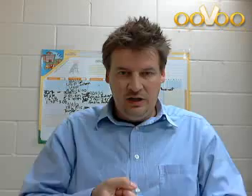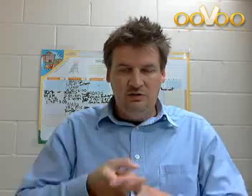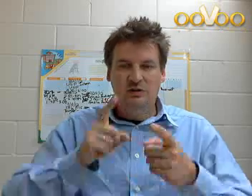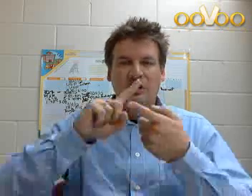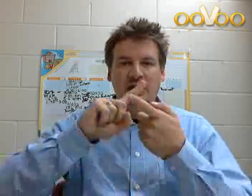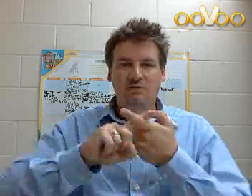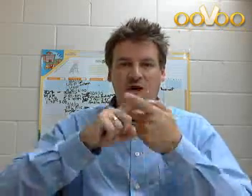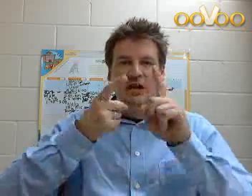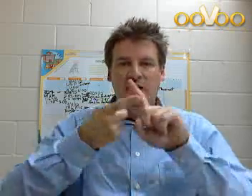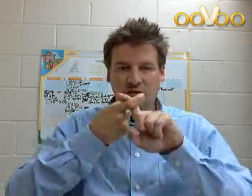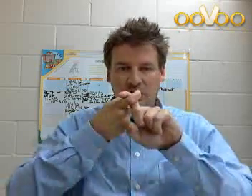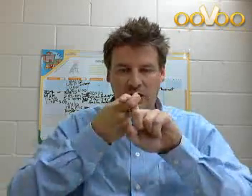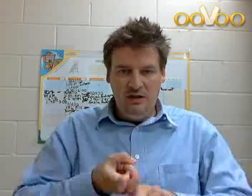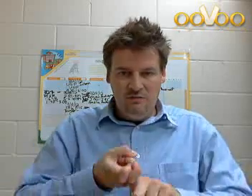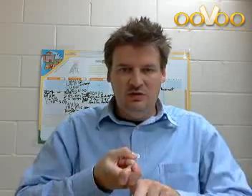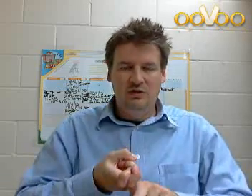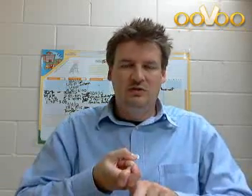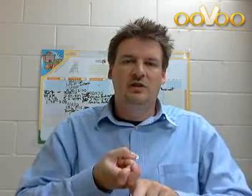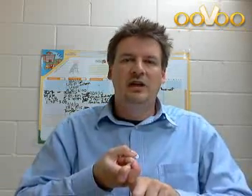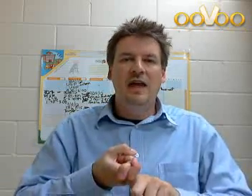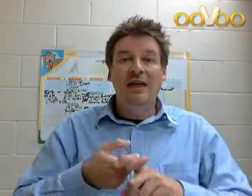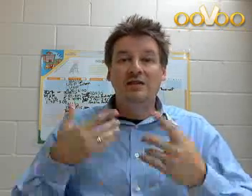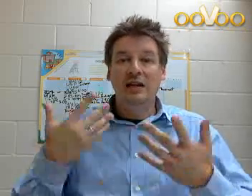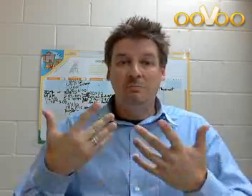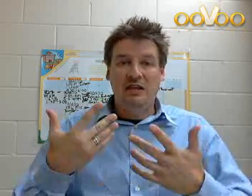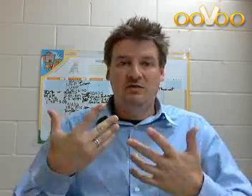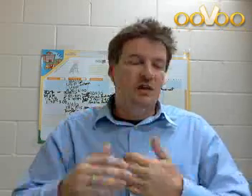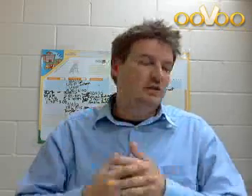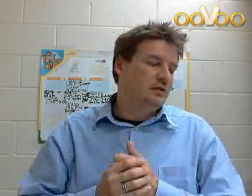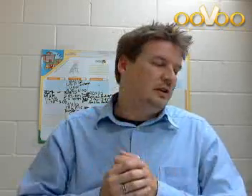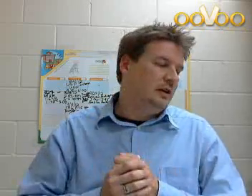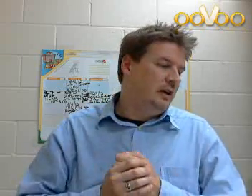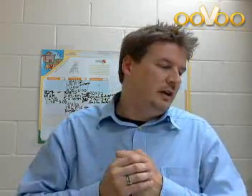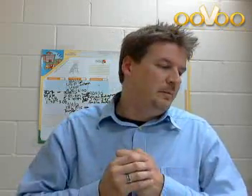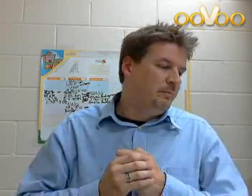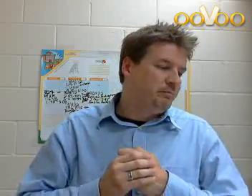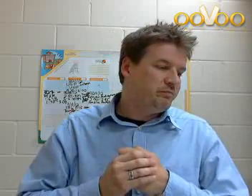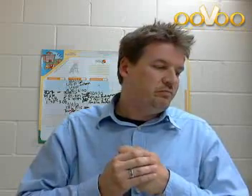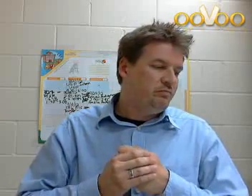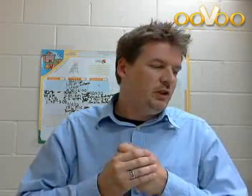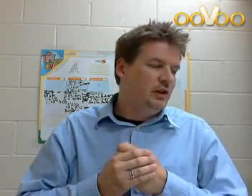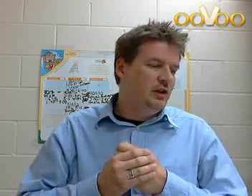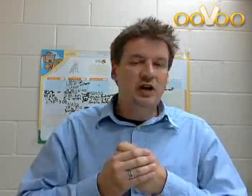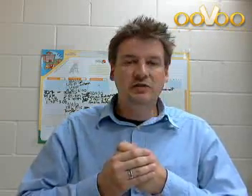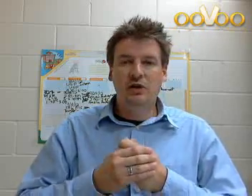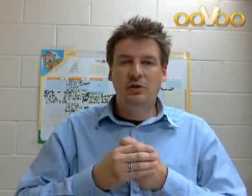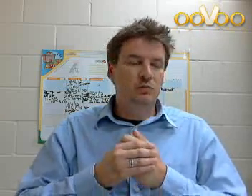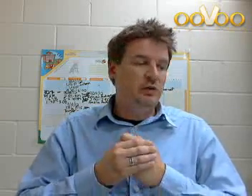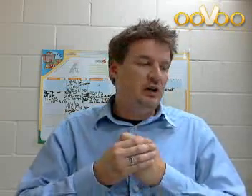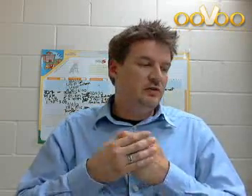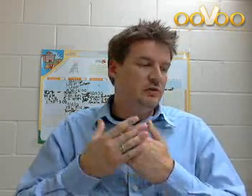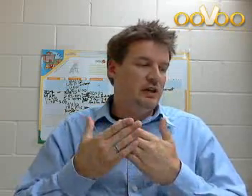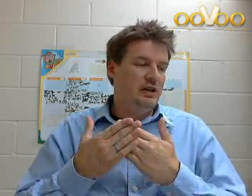So you like friend, emphasis. That's like best friend. We also did